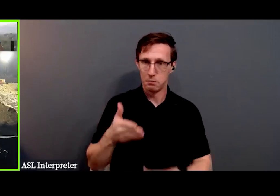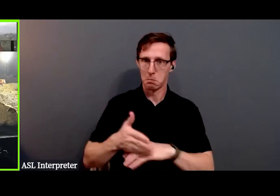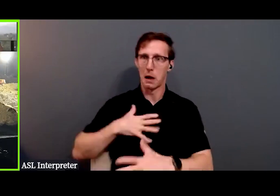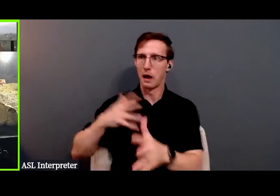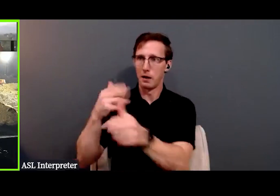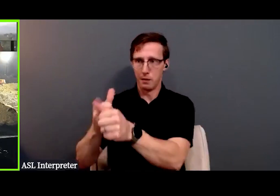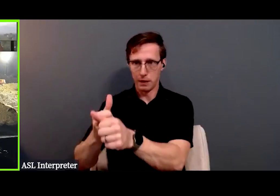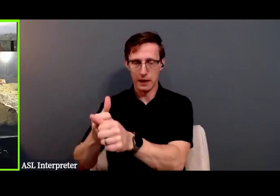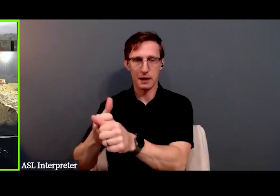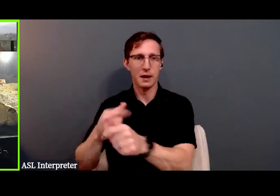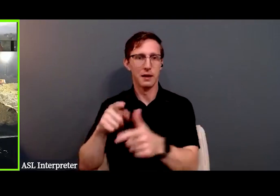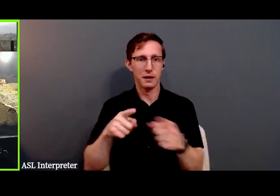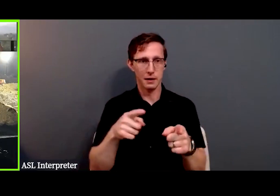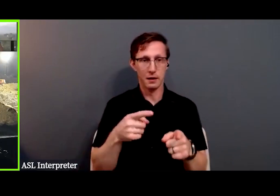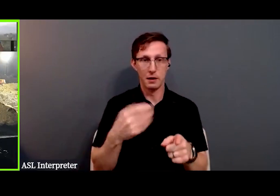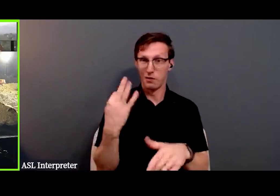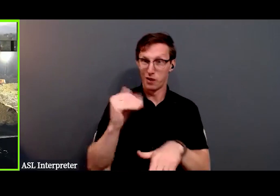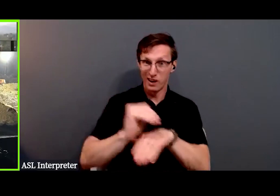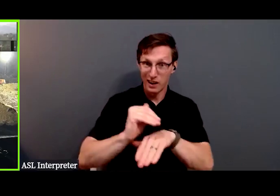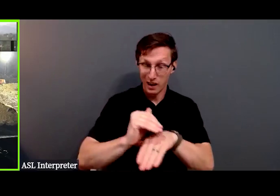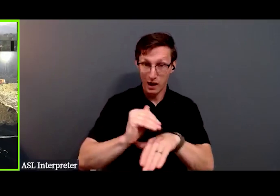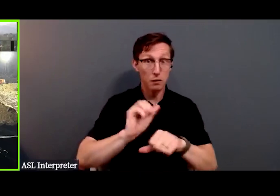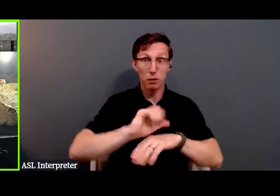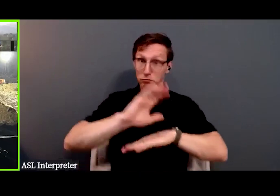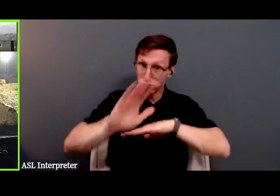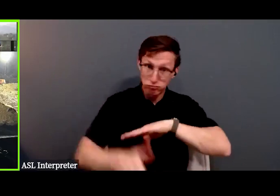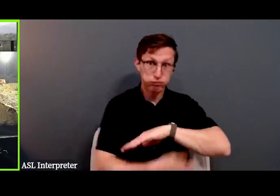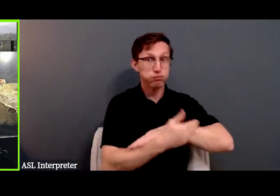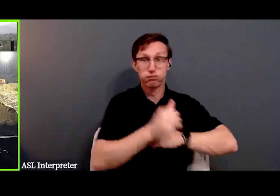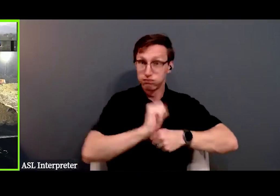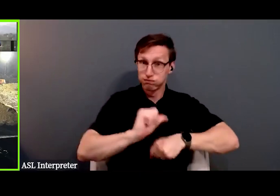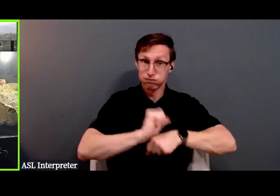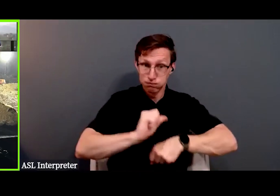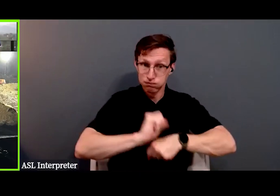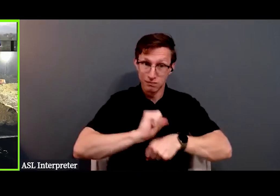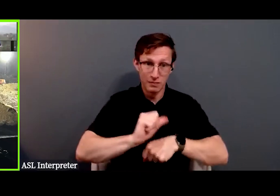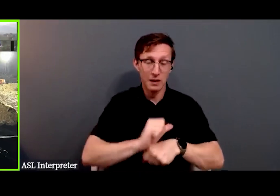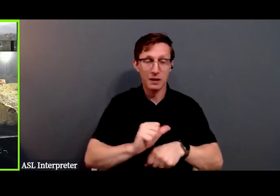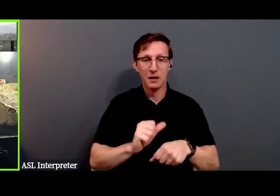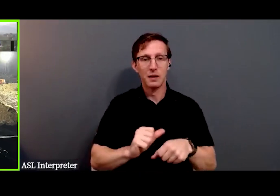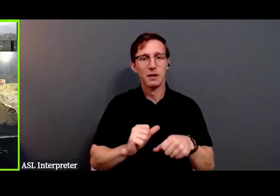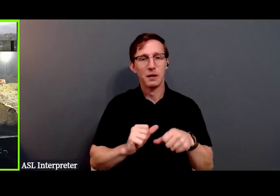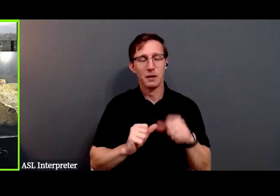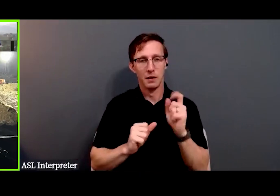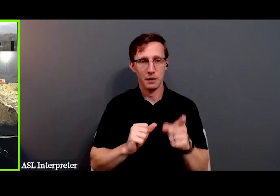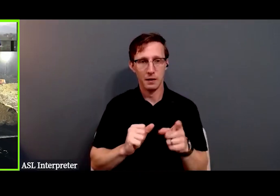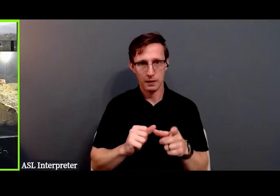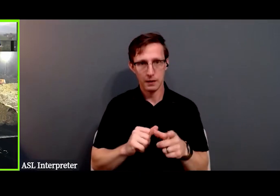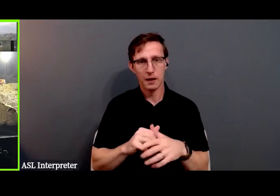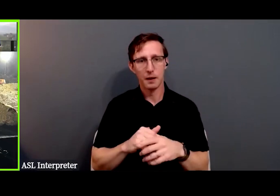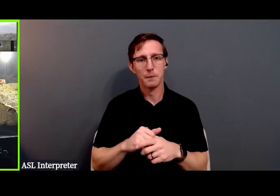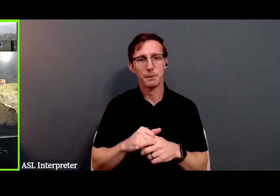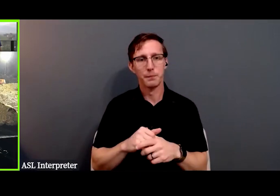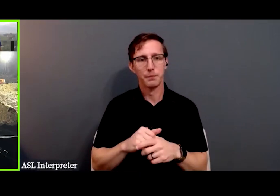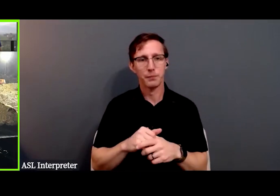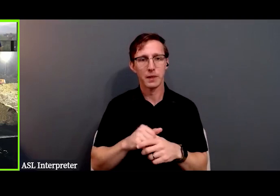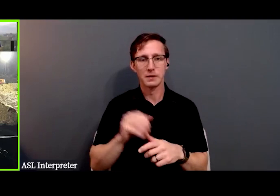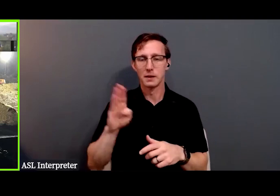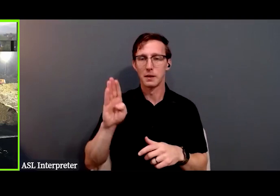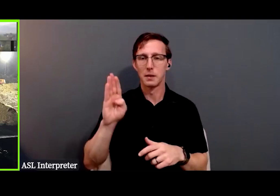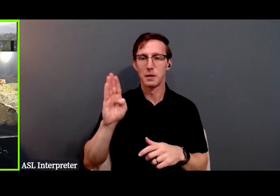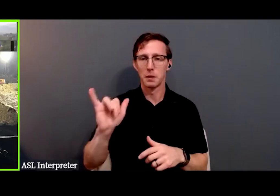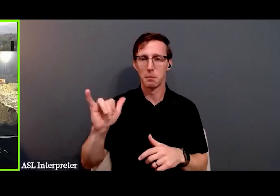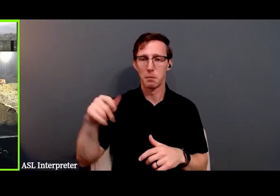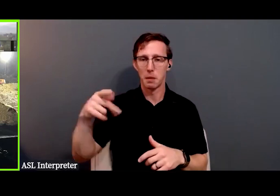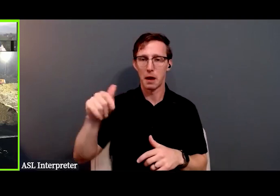Friday. These are the contractors working overnight, and this is the site of the bypass line.